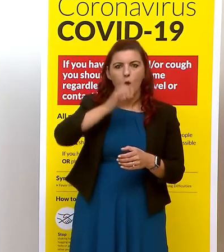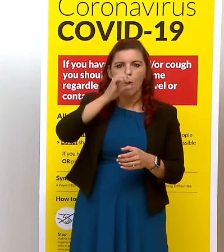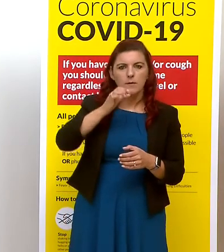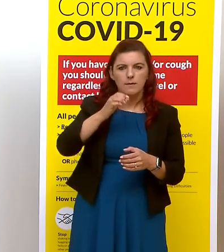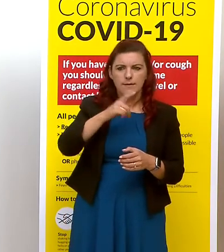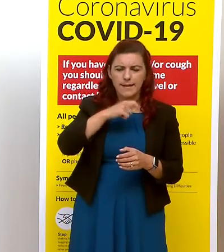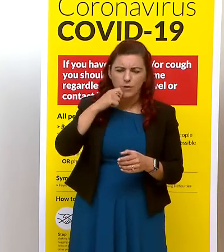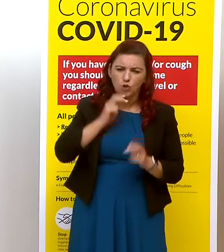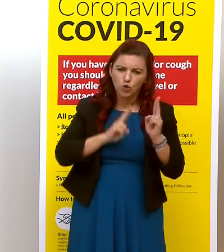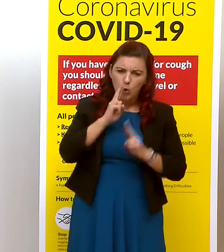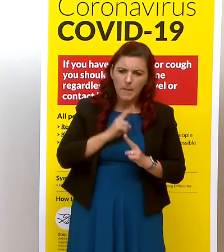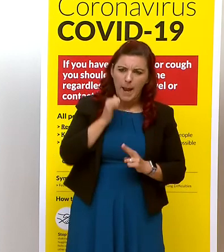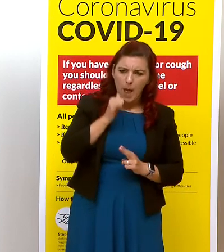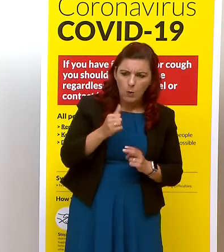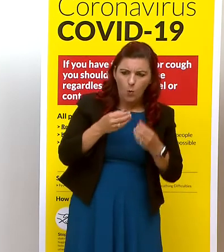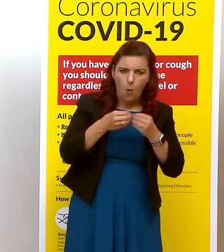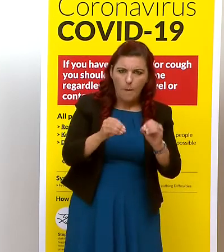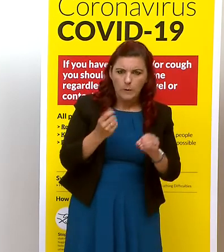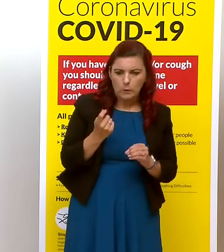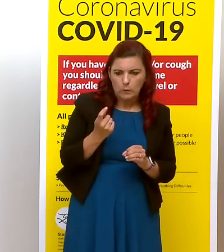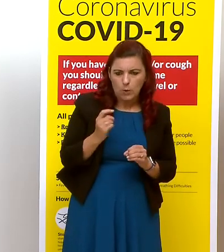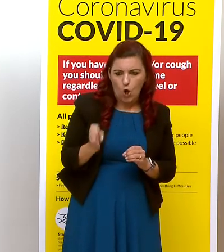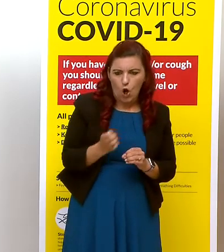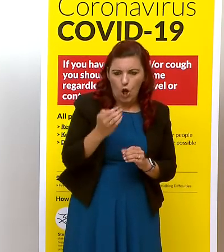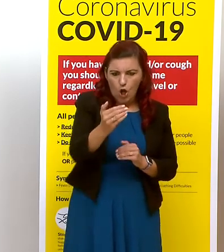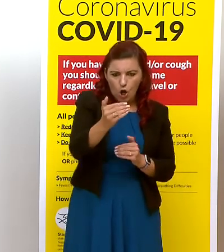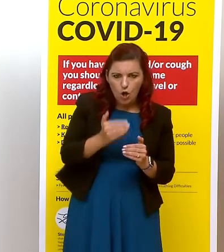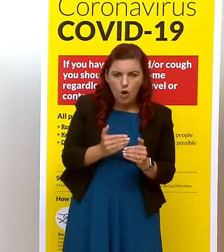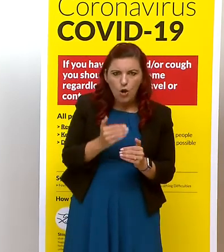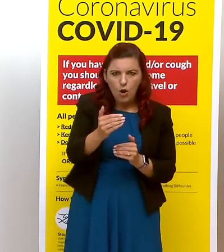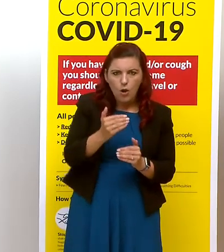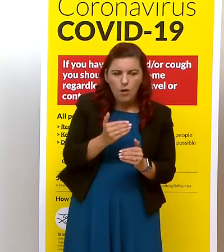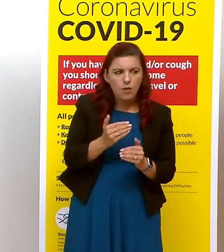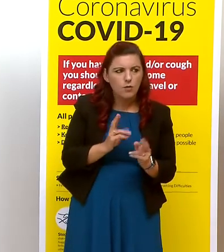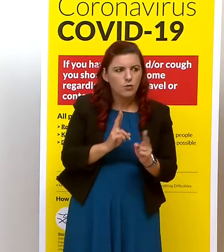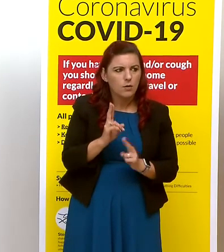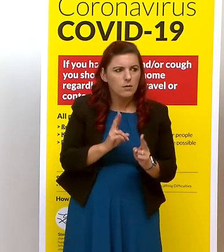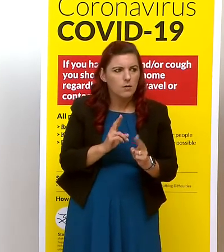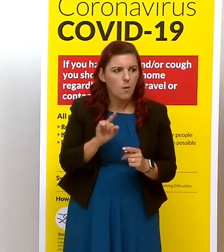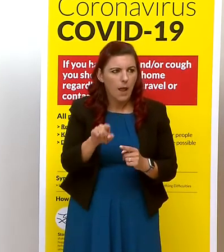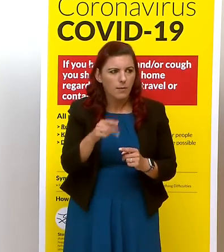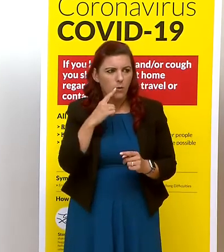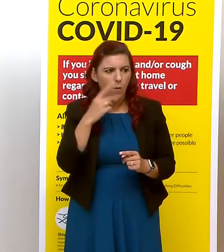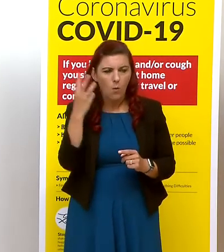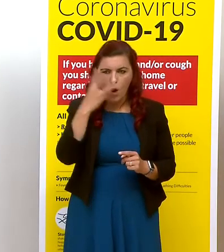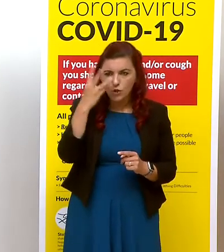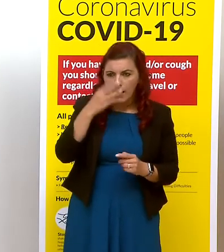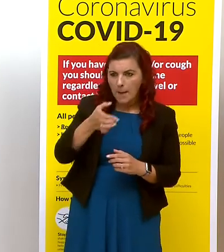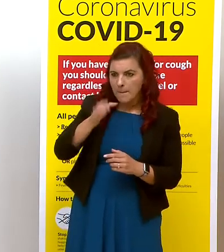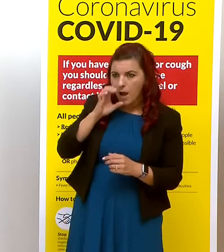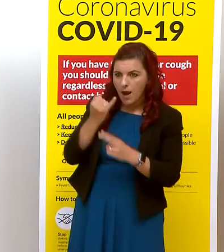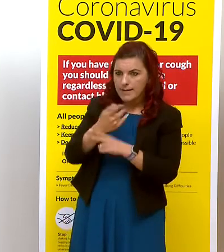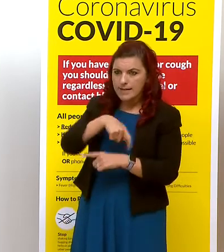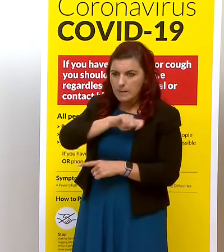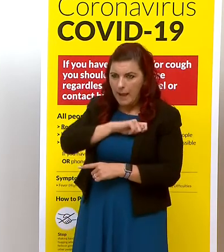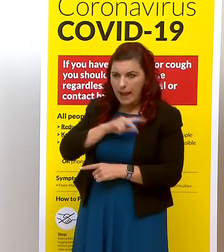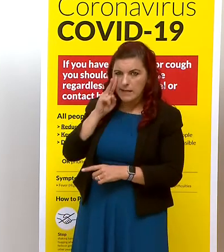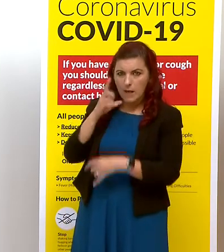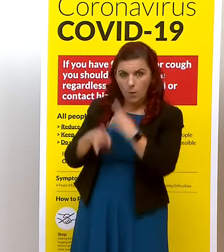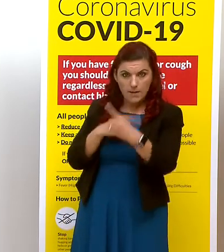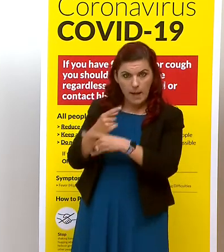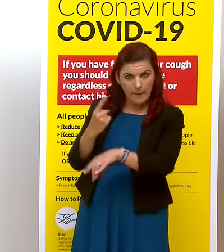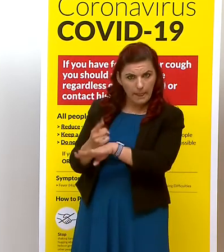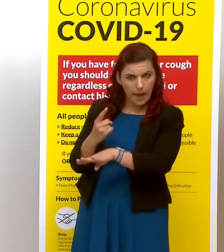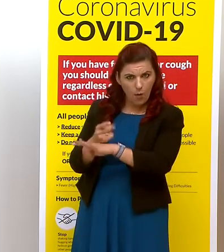open sooner. Presumably as part of that, you're watching bars in Spain and seeing what